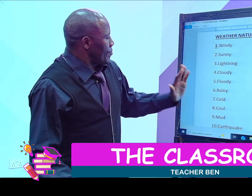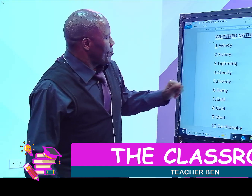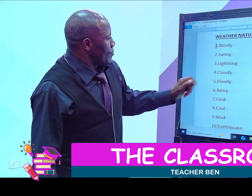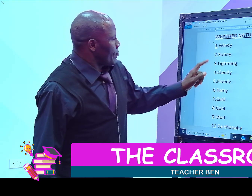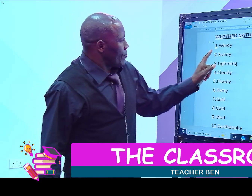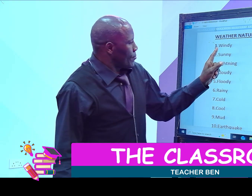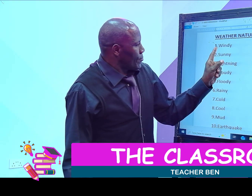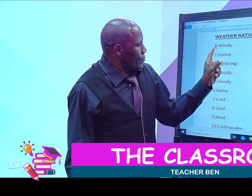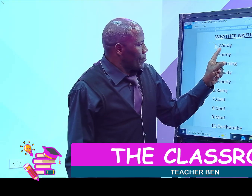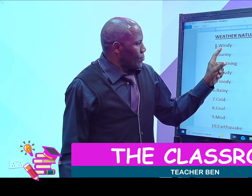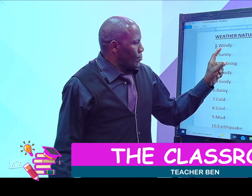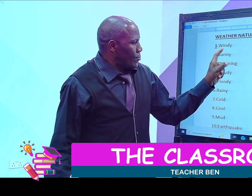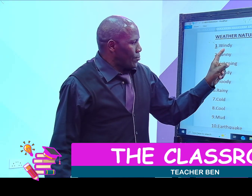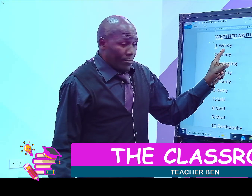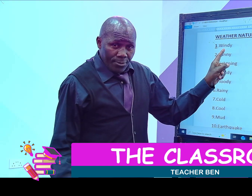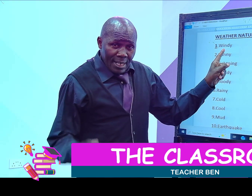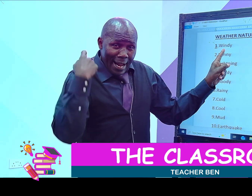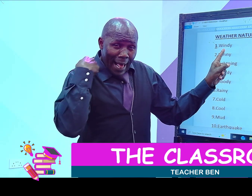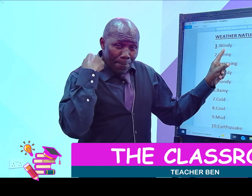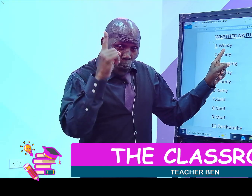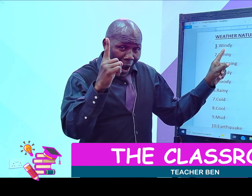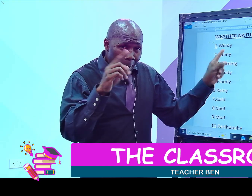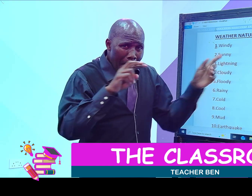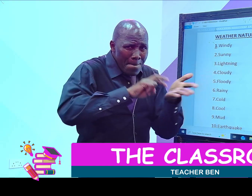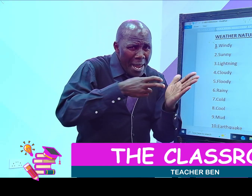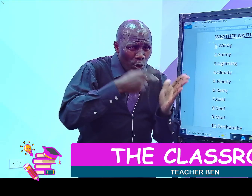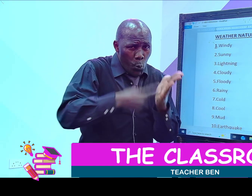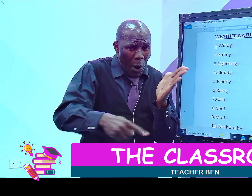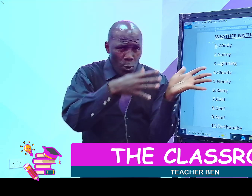Let's repeat again. Number 1,